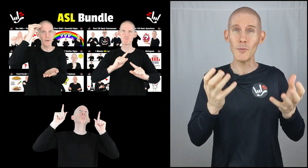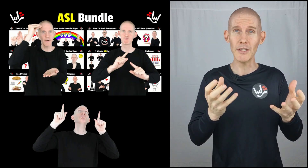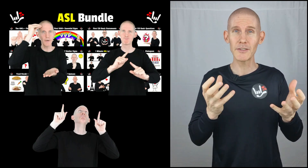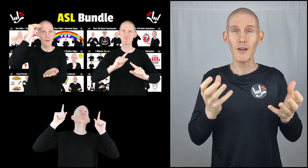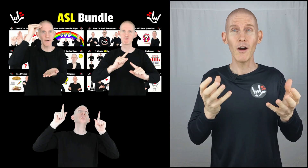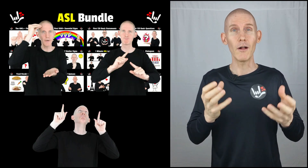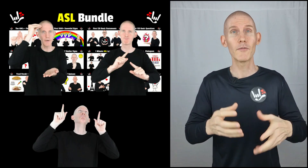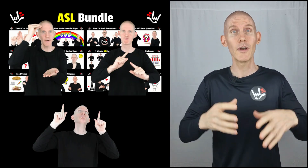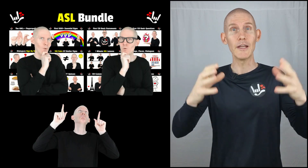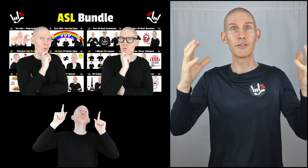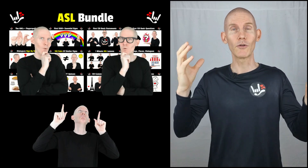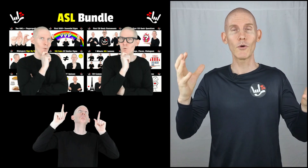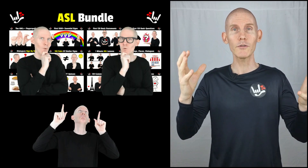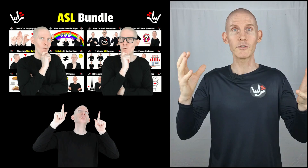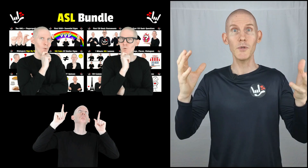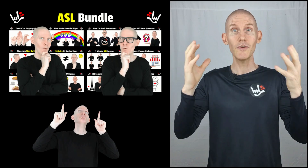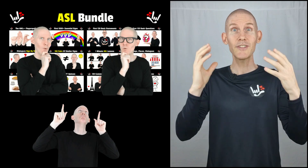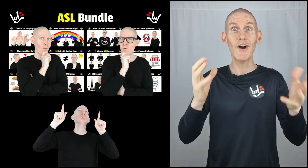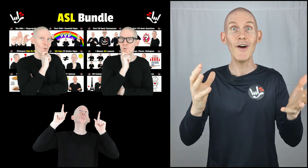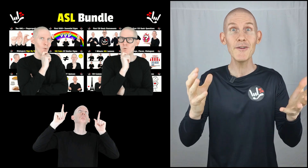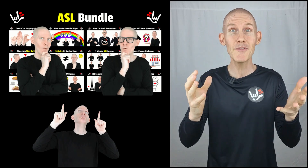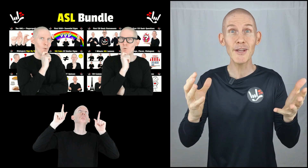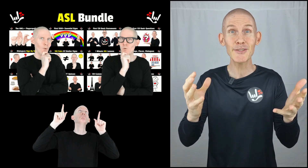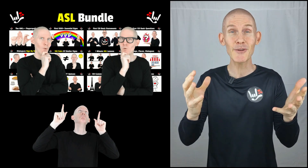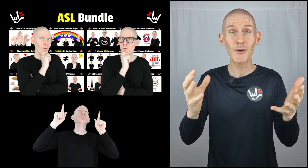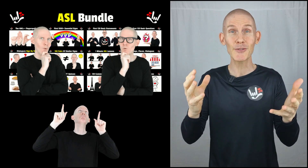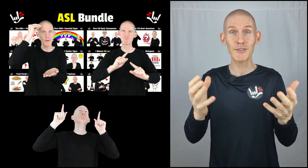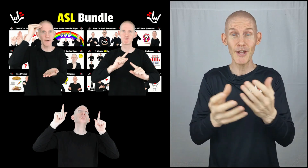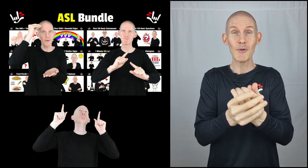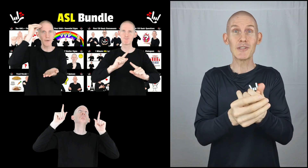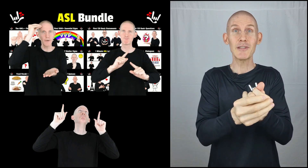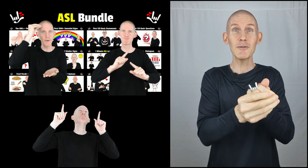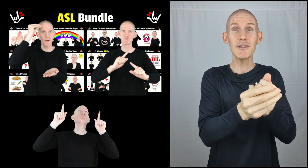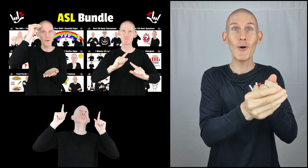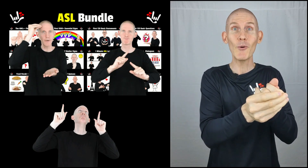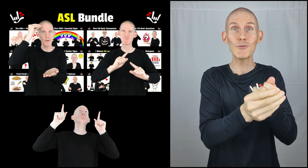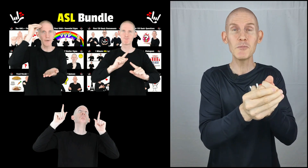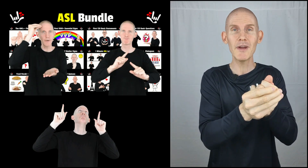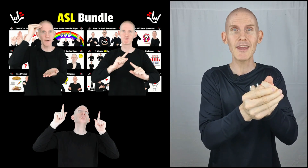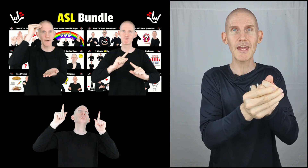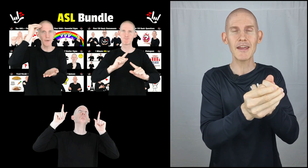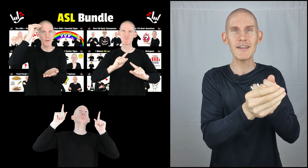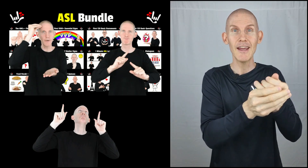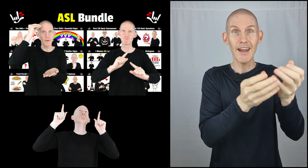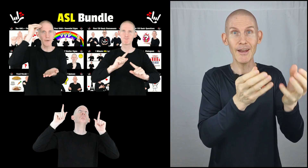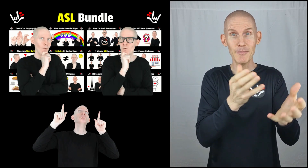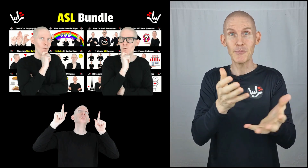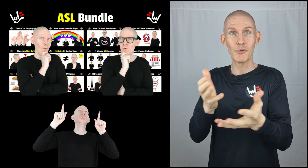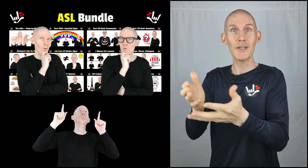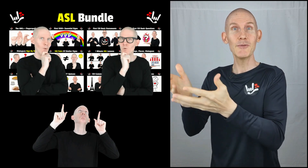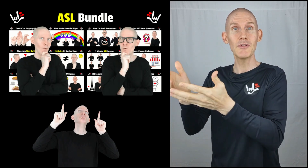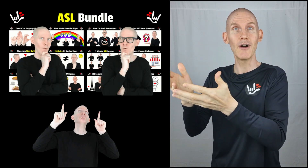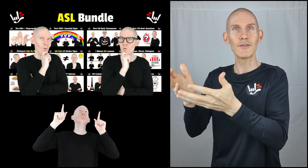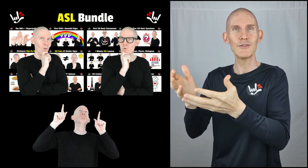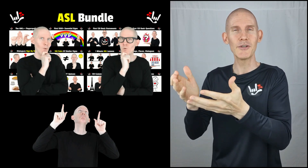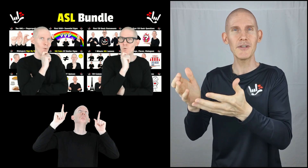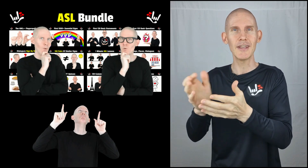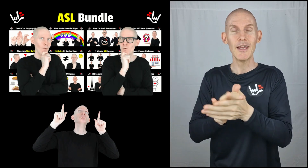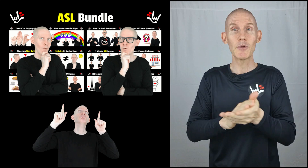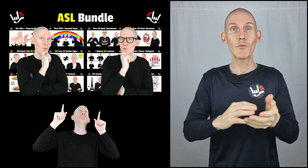complements all of our ASL courses. We have a ton of ASL courses which literally hold you by the hand and bring you along the journey. But if we